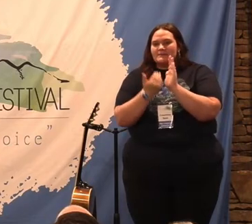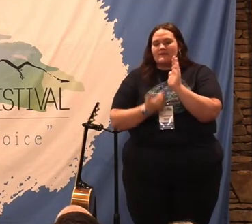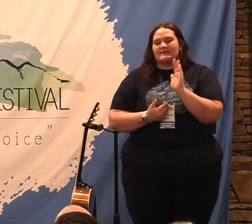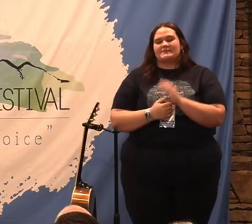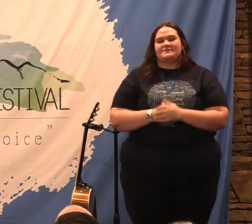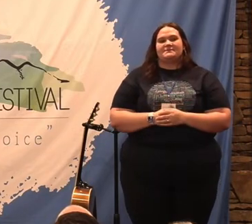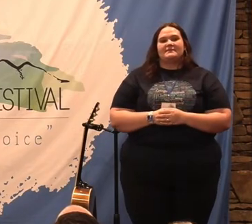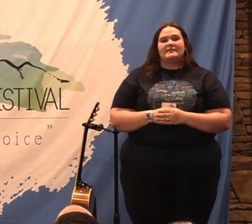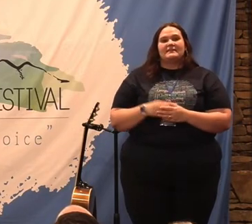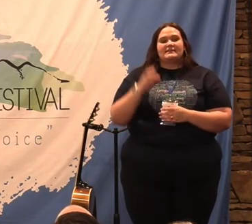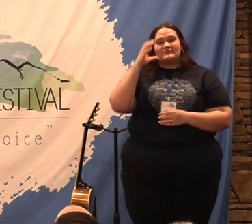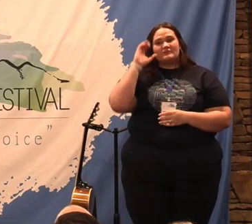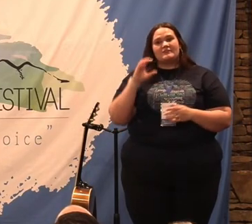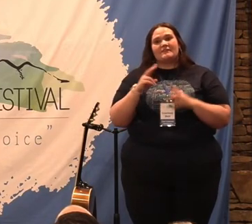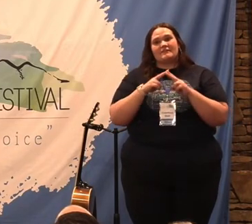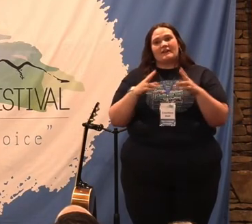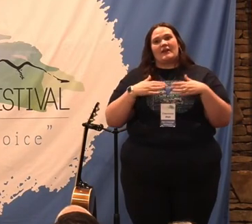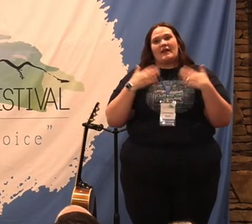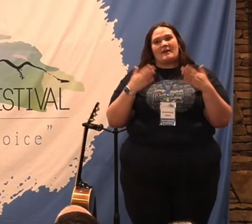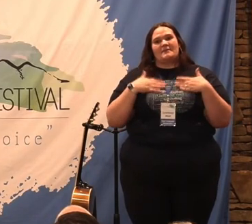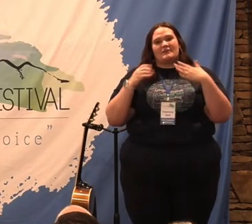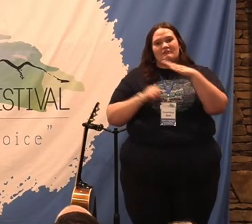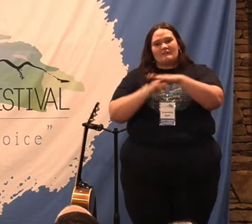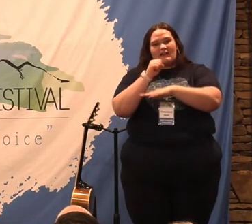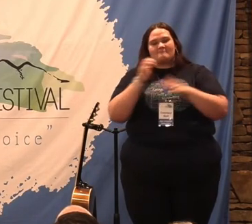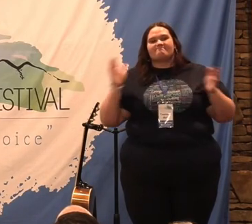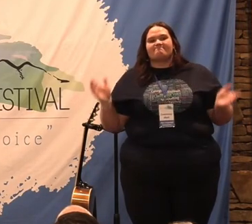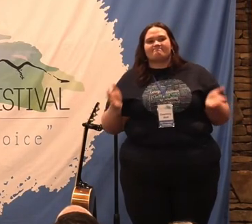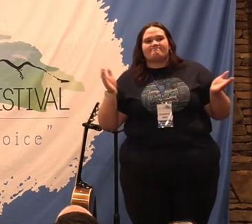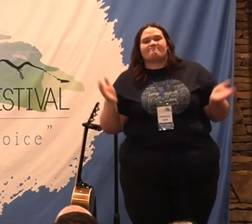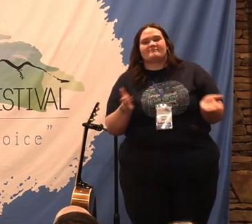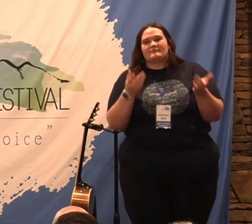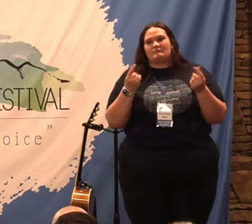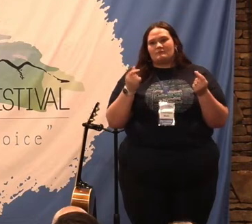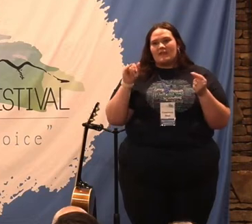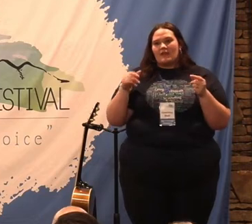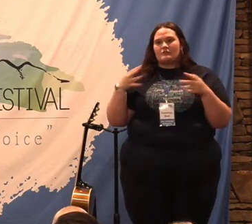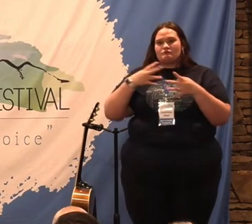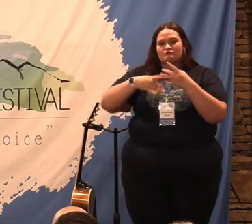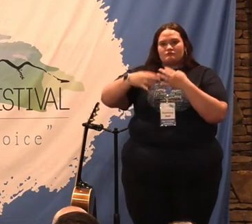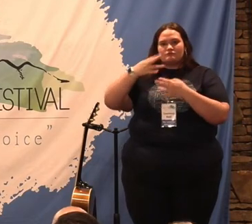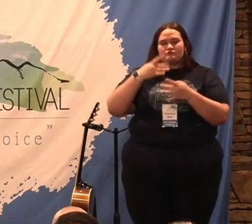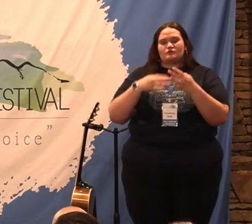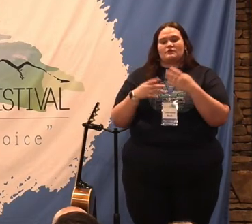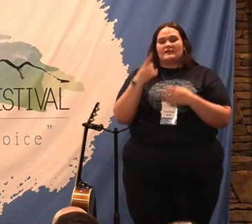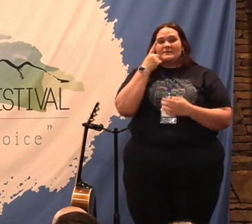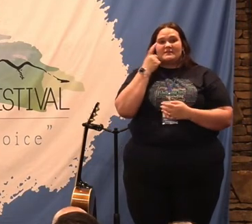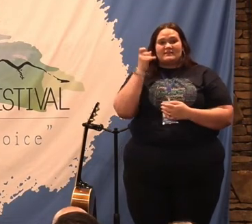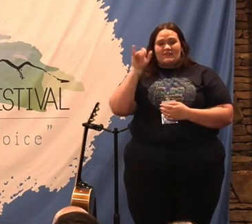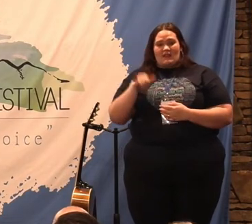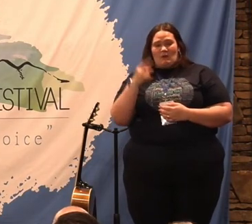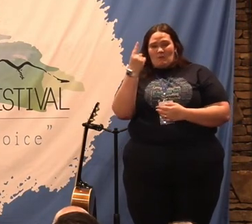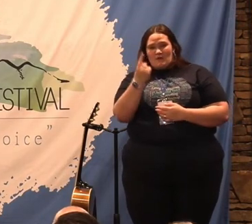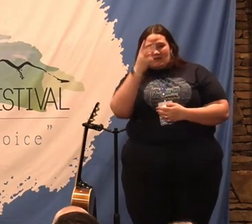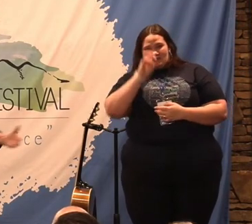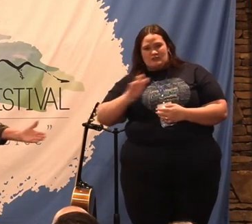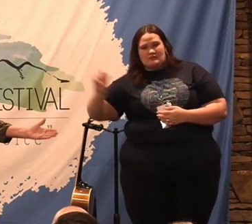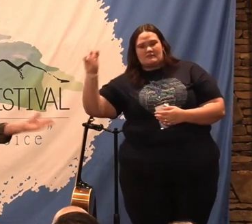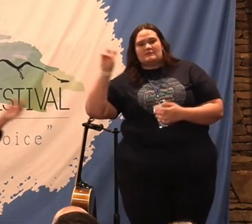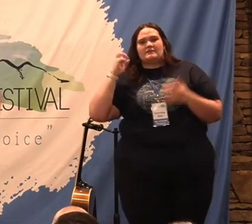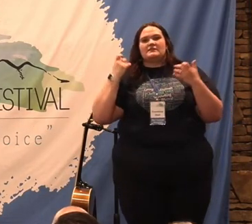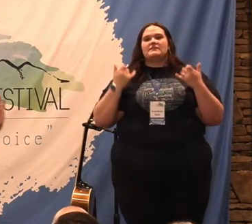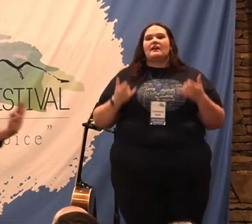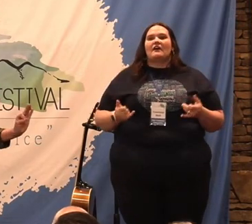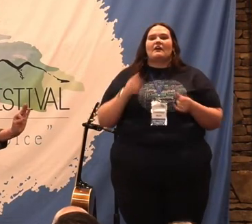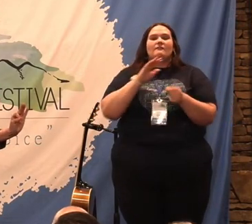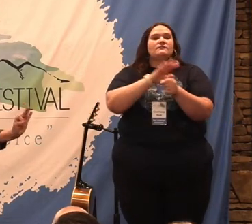let the groundhog talk her into that social function, because as a result of that one excursion, she is now full